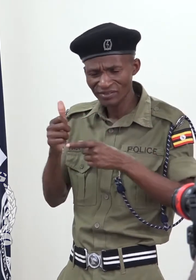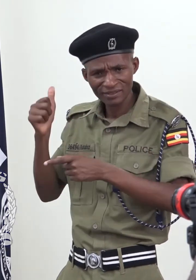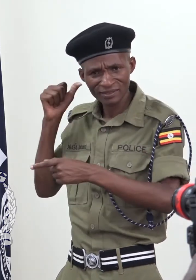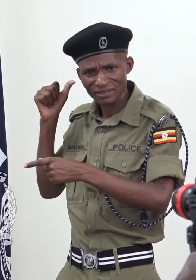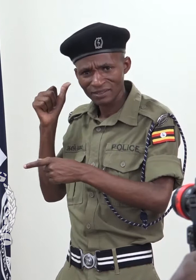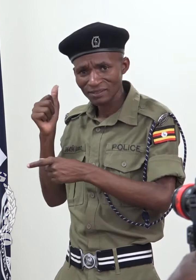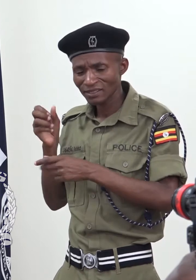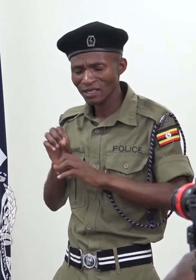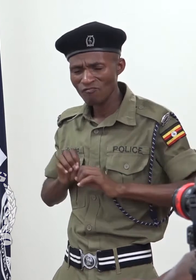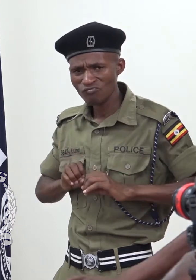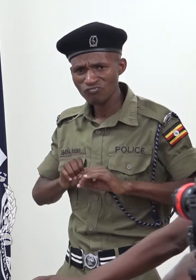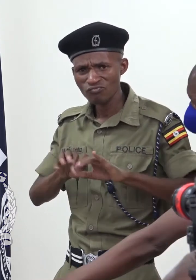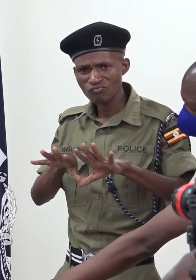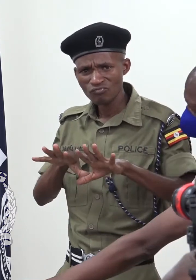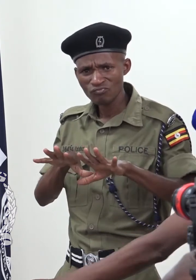where